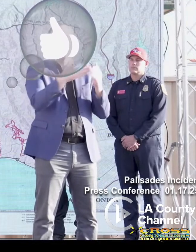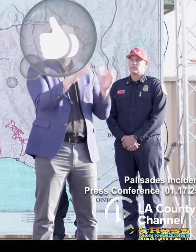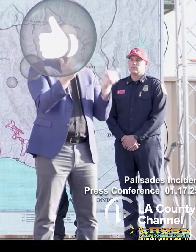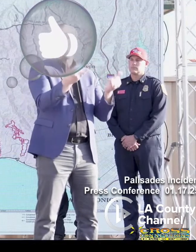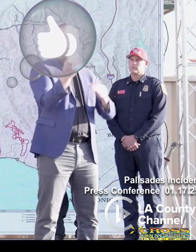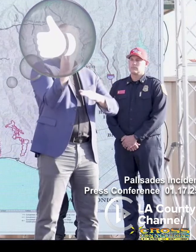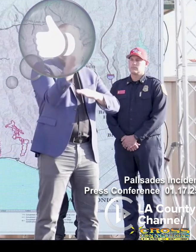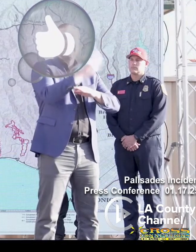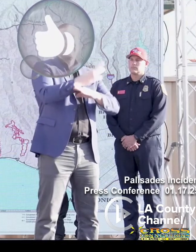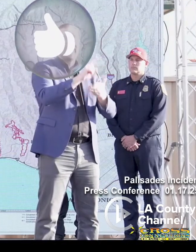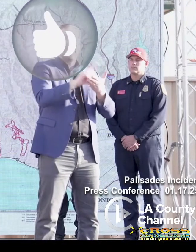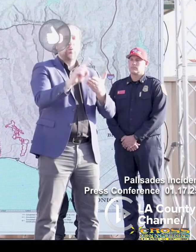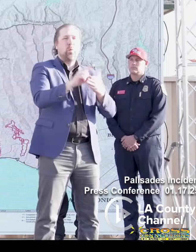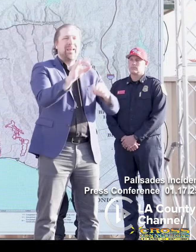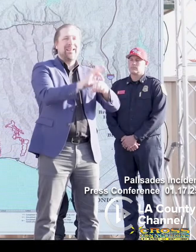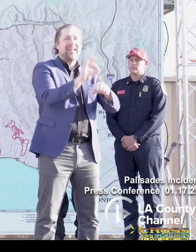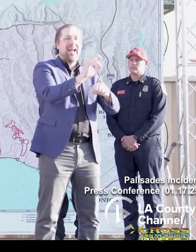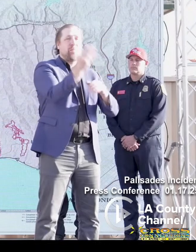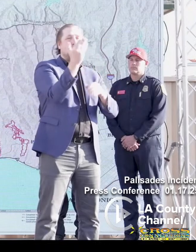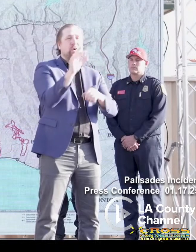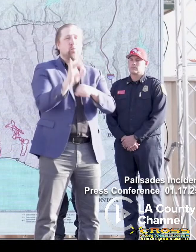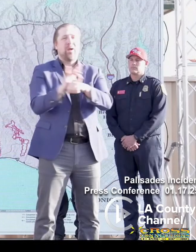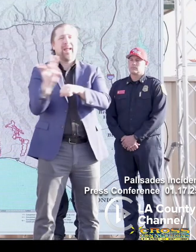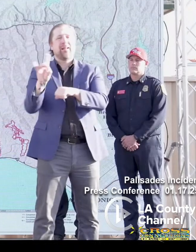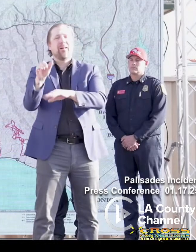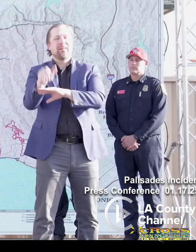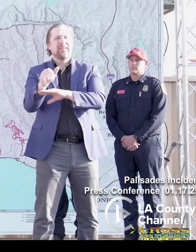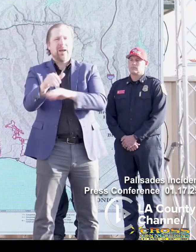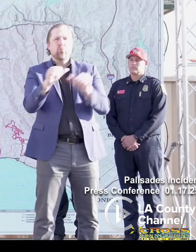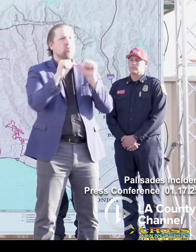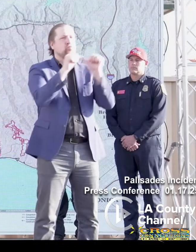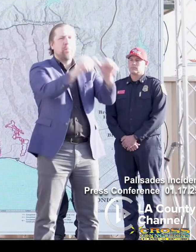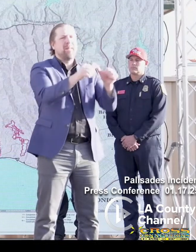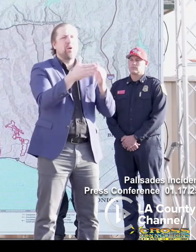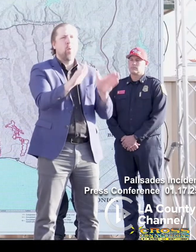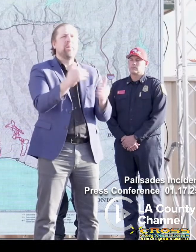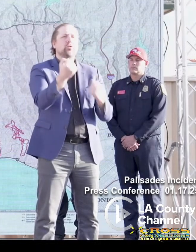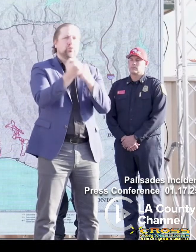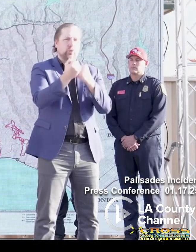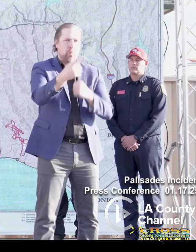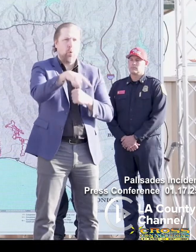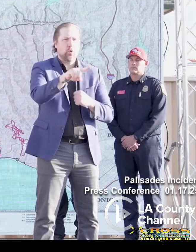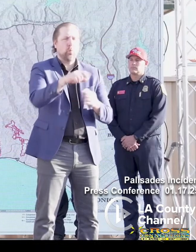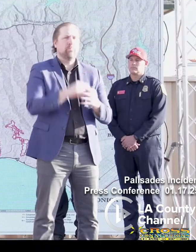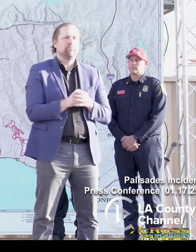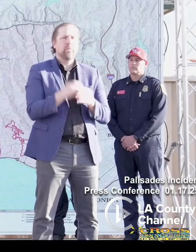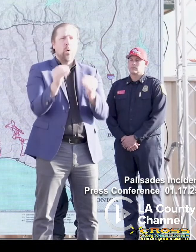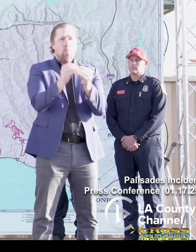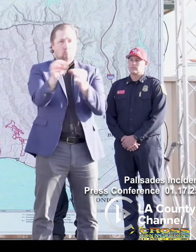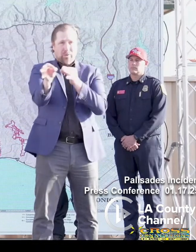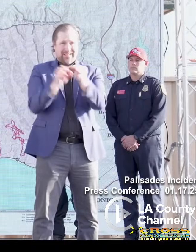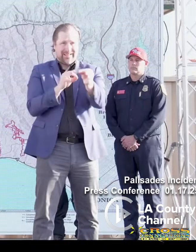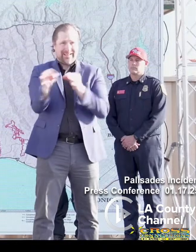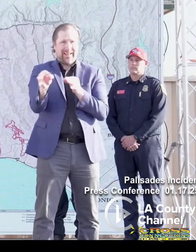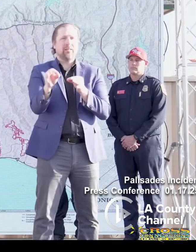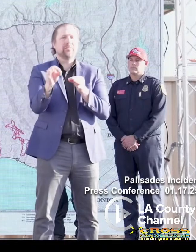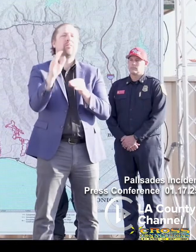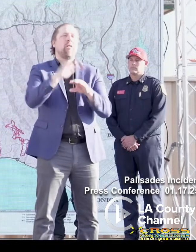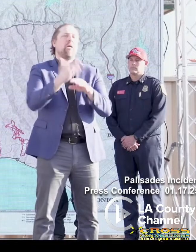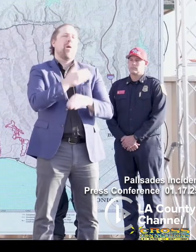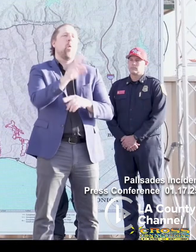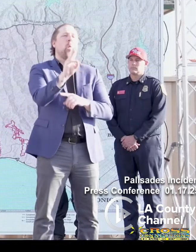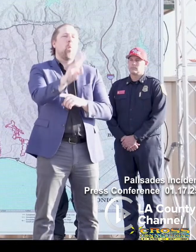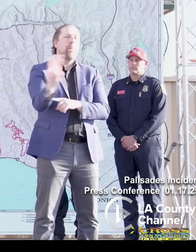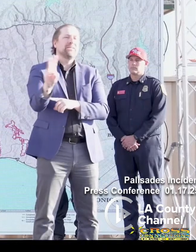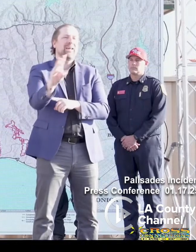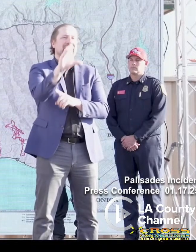a week from 9 a.m. to 8 p.m. and will remain open to support those impacted. More detailed information and links are